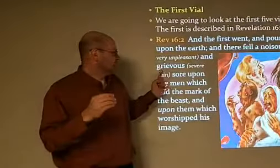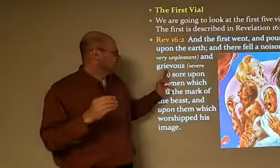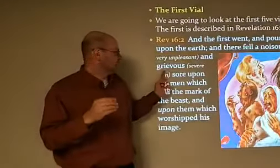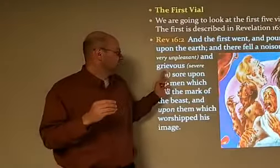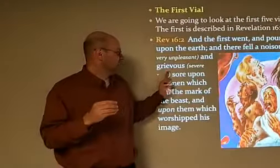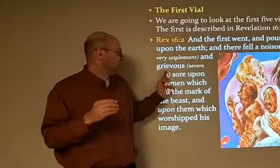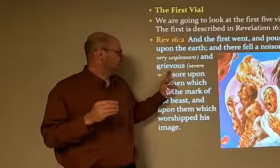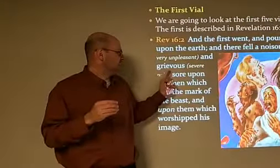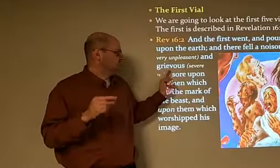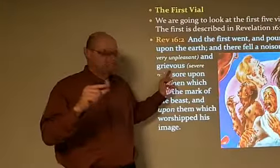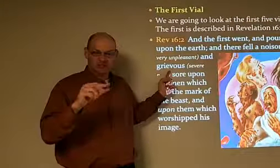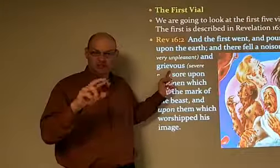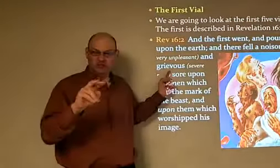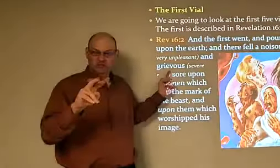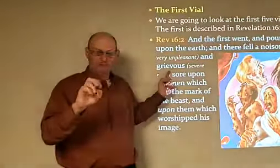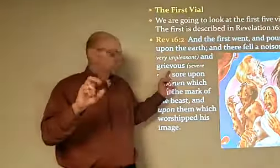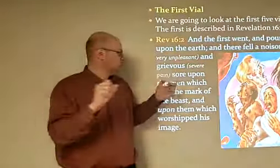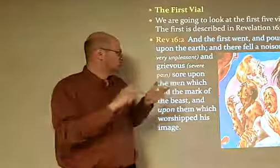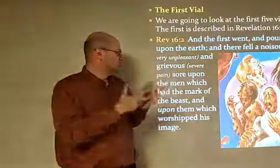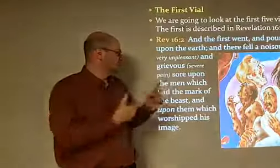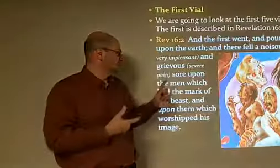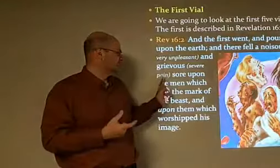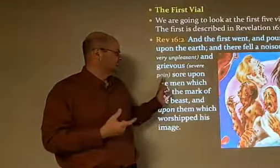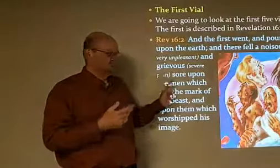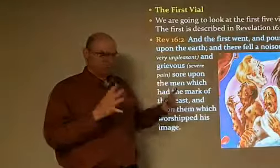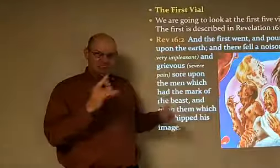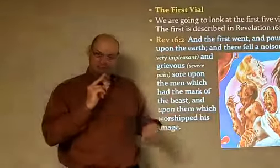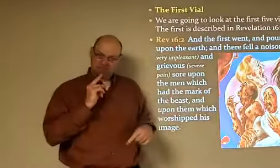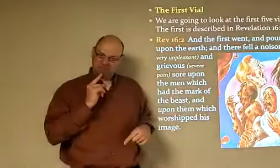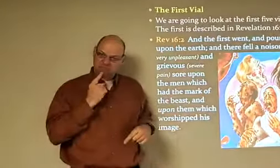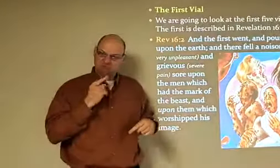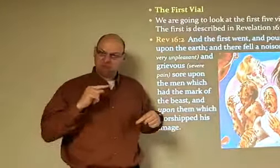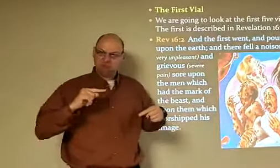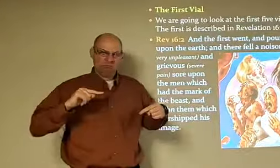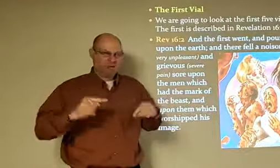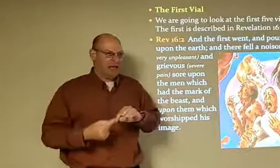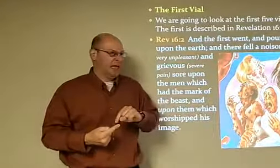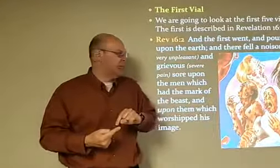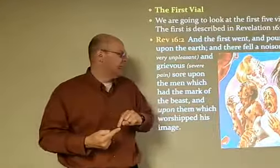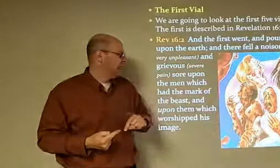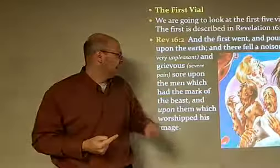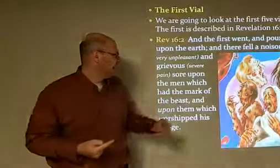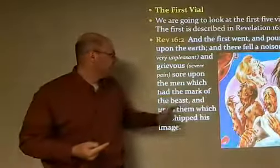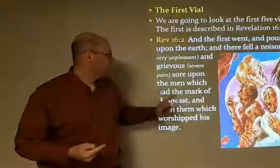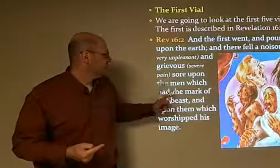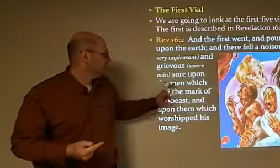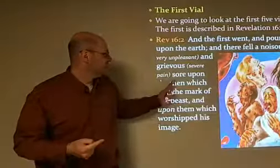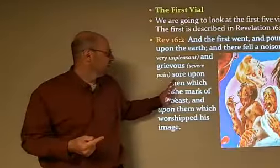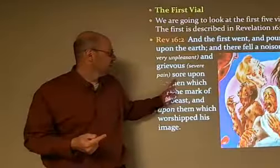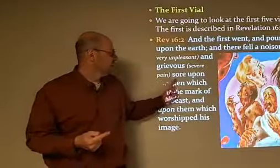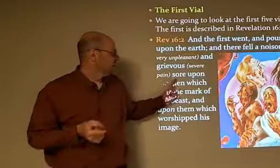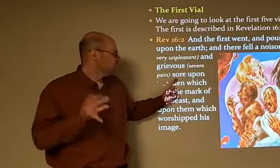through the air. But here, right here, it's talking noise and it's so unpleasant. It's intolerable, all right? And